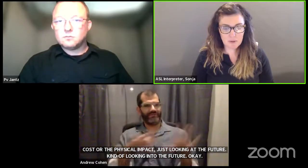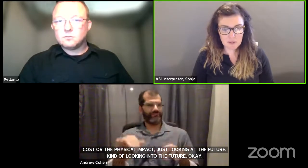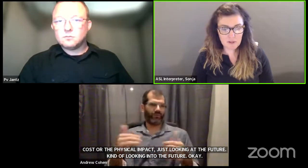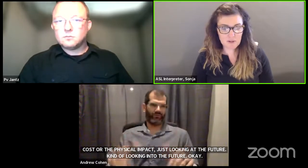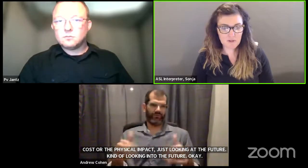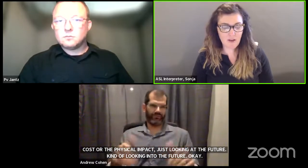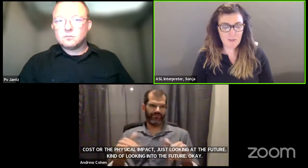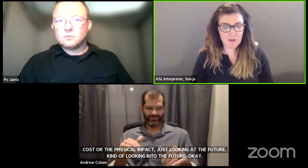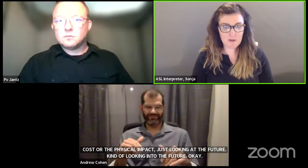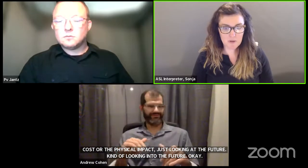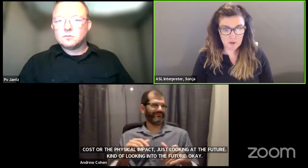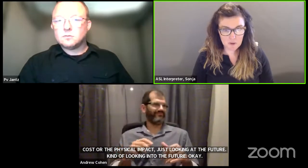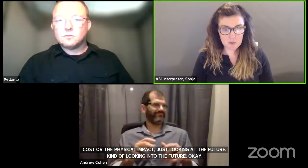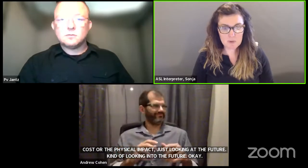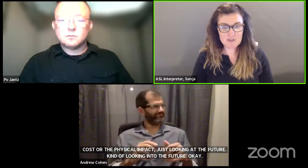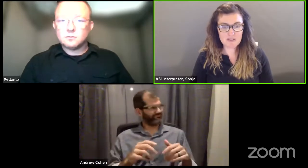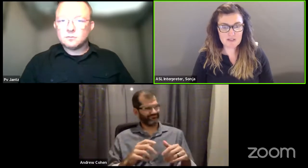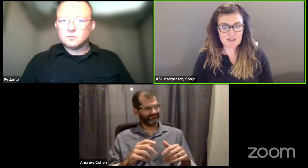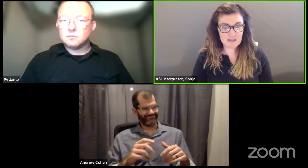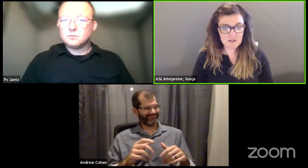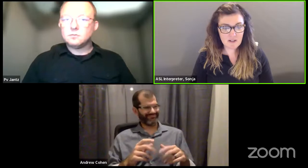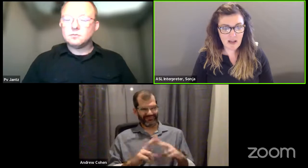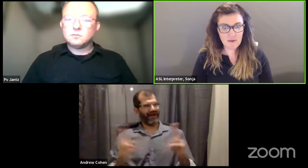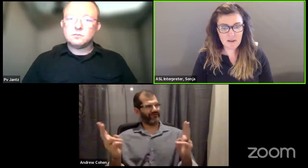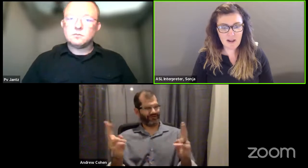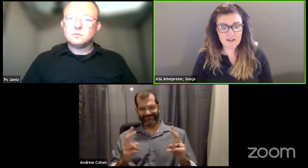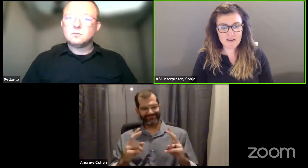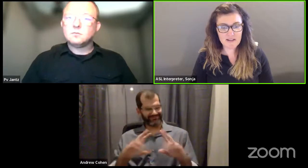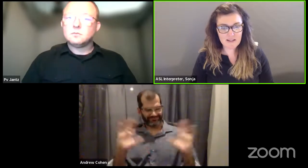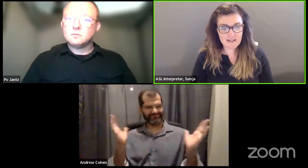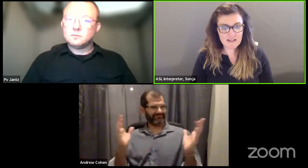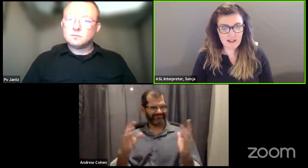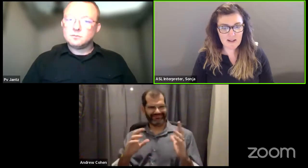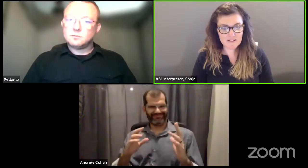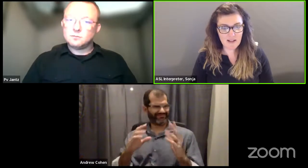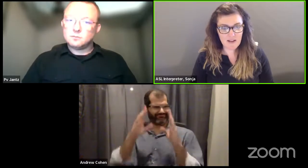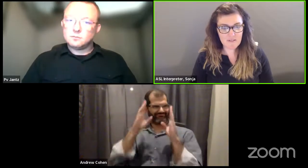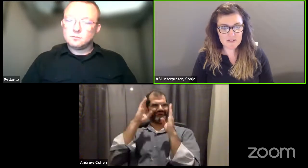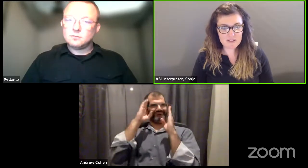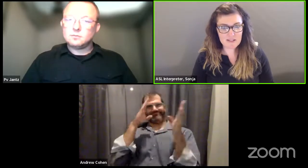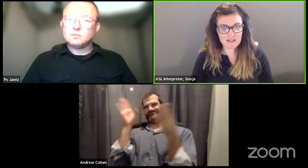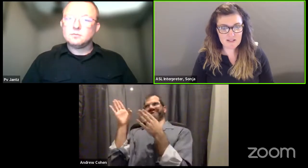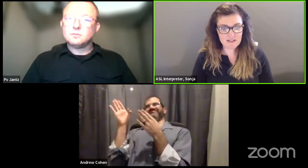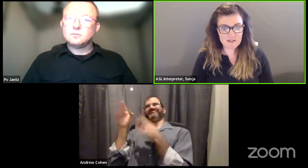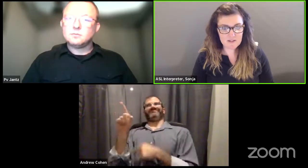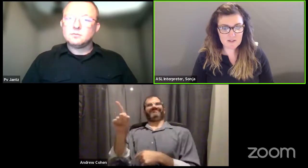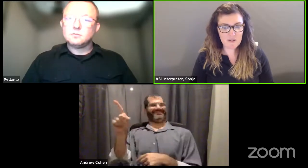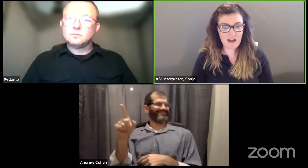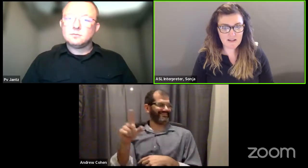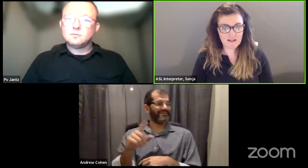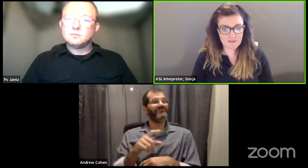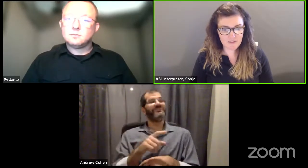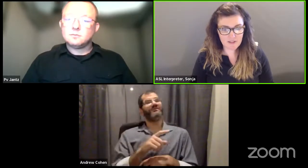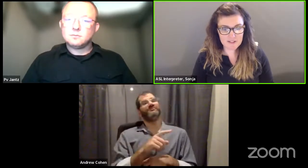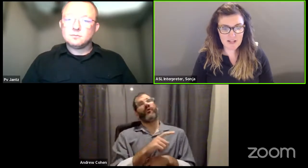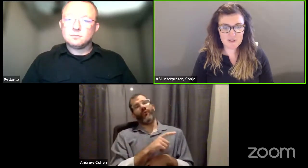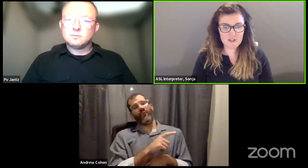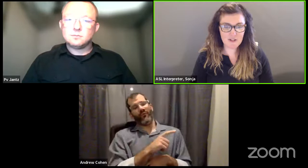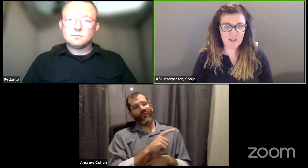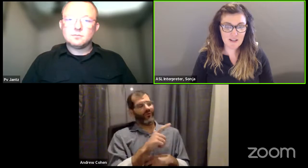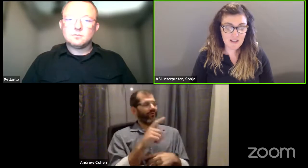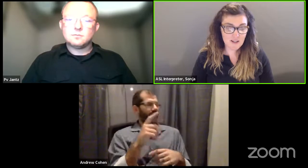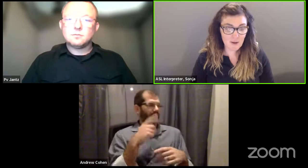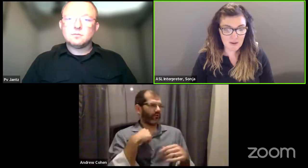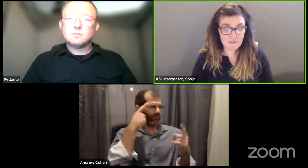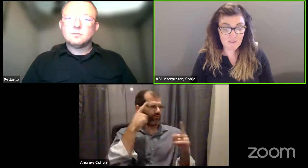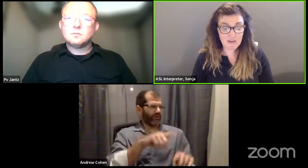the political environment, the news. There's a lot going on. Yeah, obviously. There's a lot of